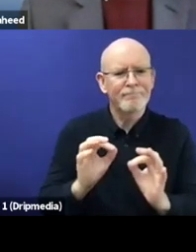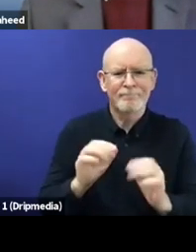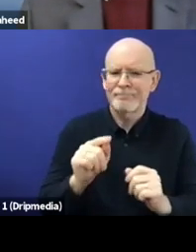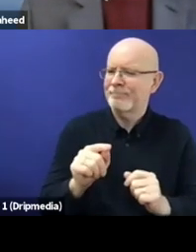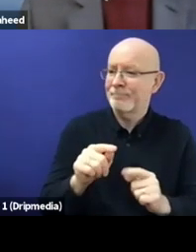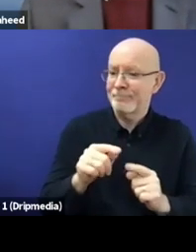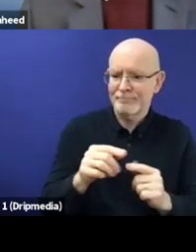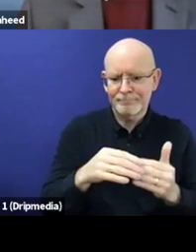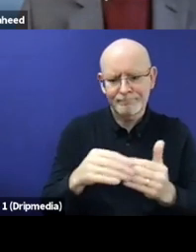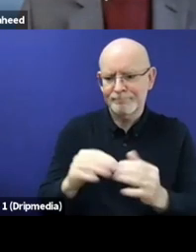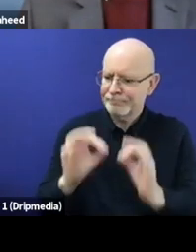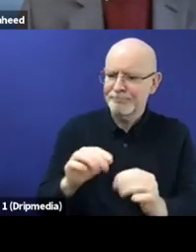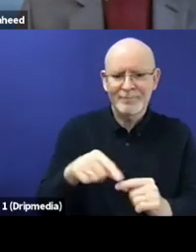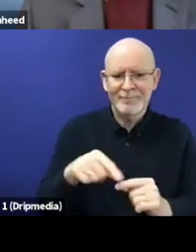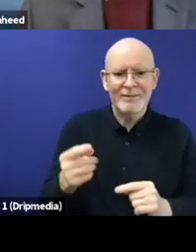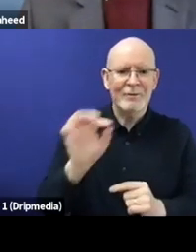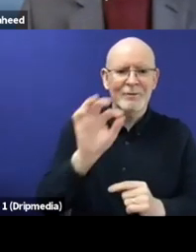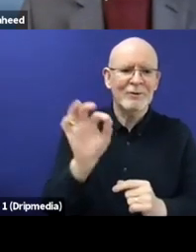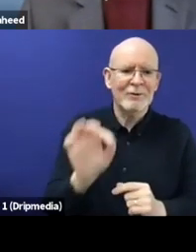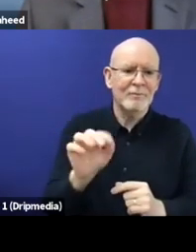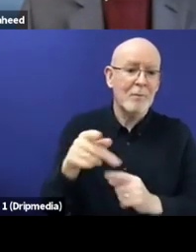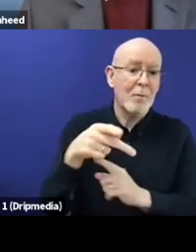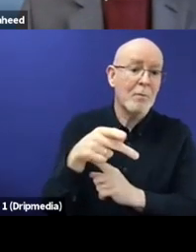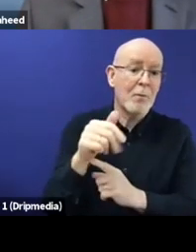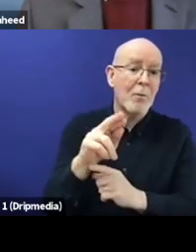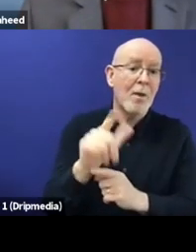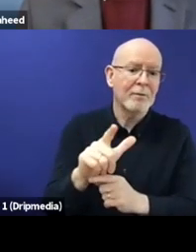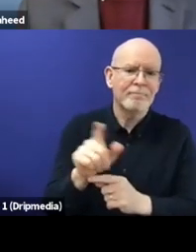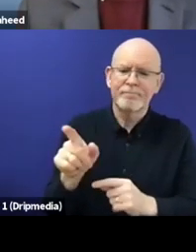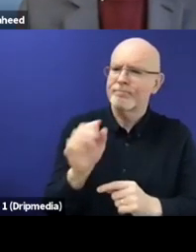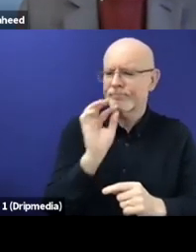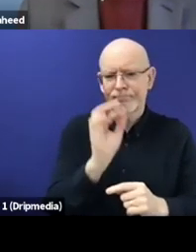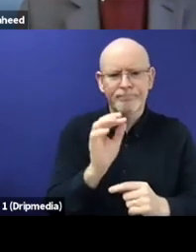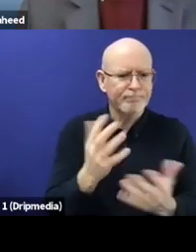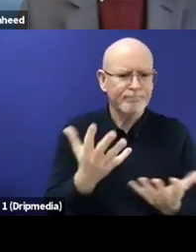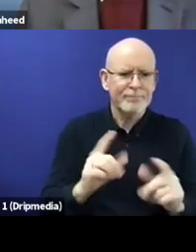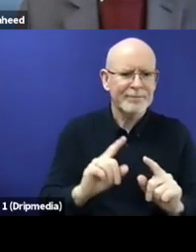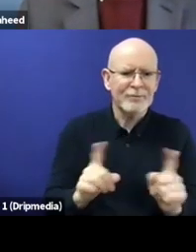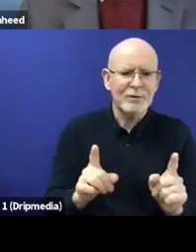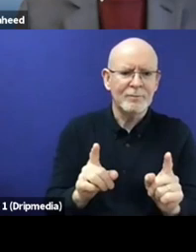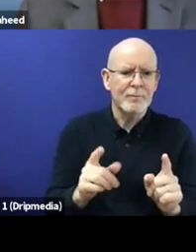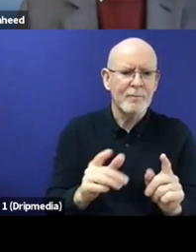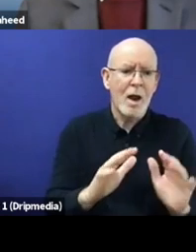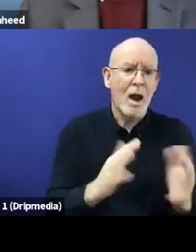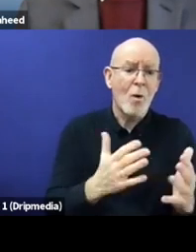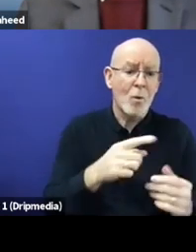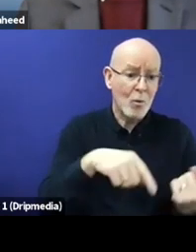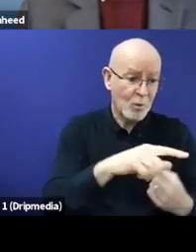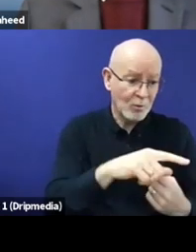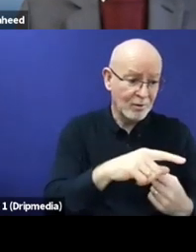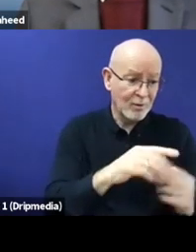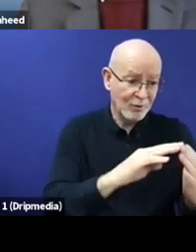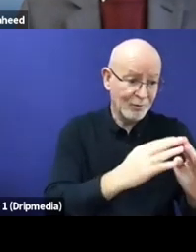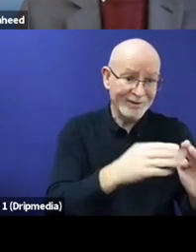the affected communities and the international actors view protection. How do we understand the difference between